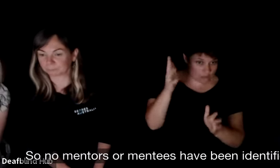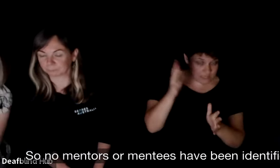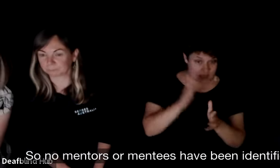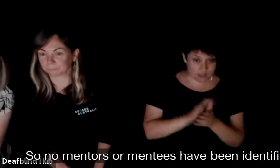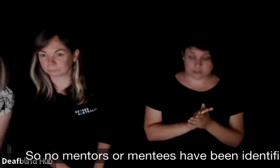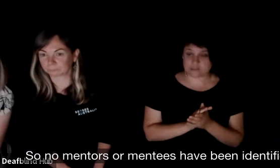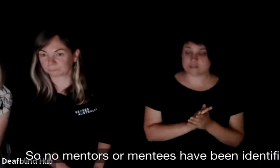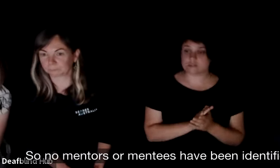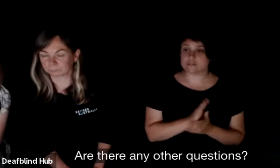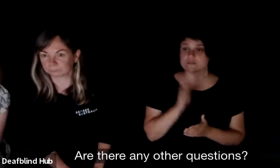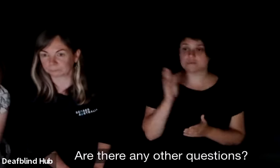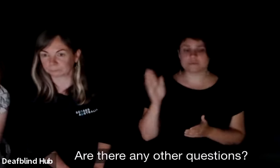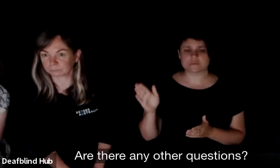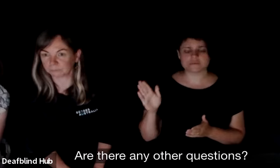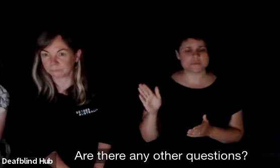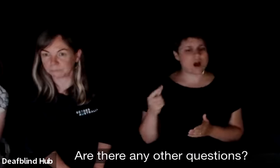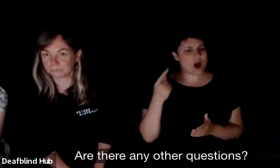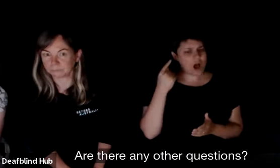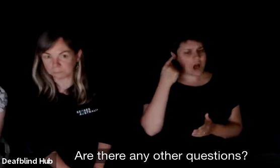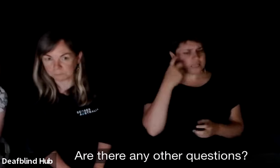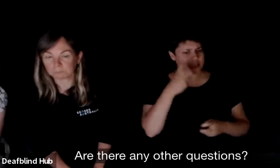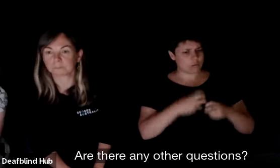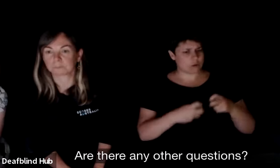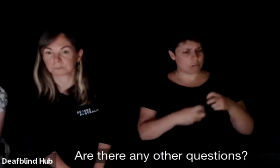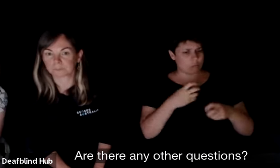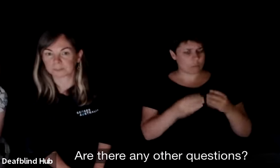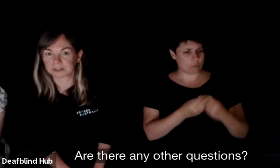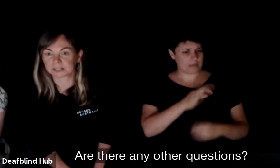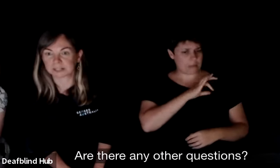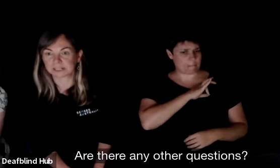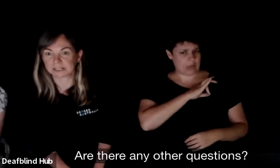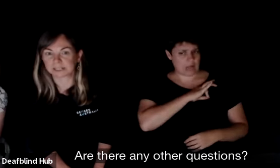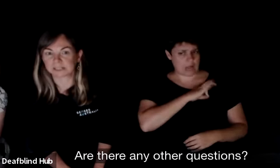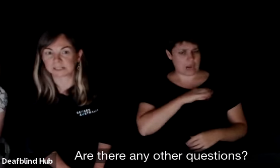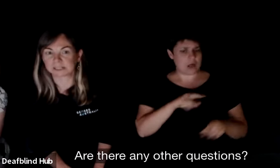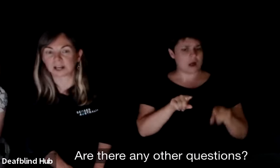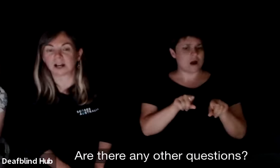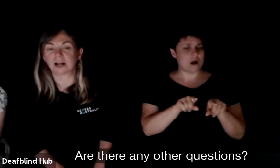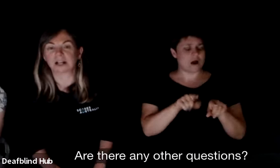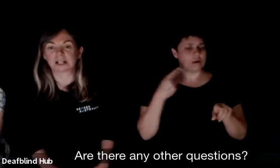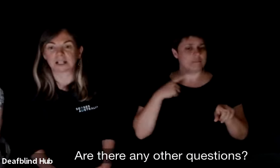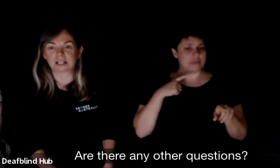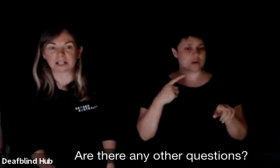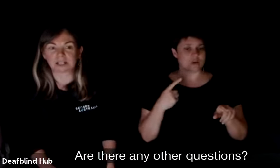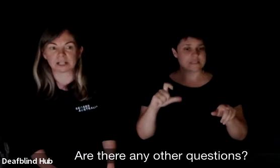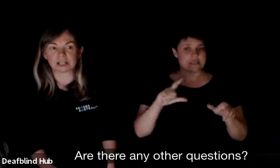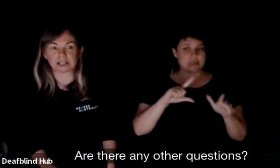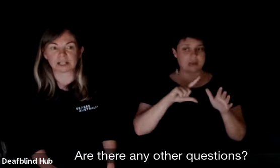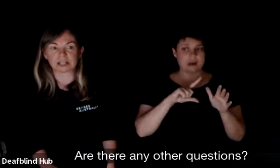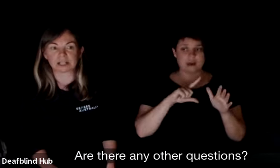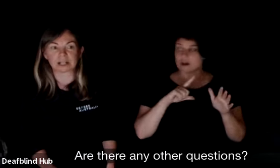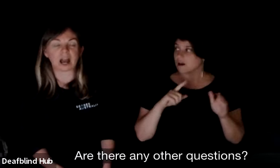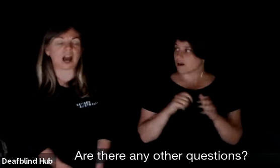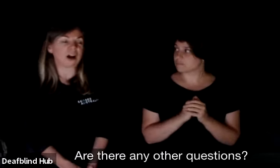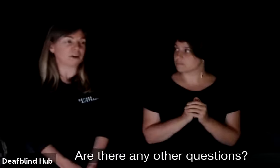I think there was an issue when Paola was on, because Kara's made the comment, the Terp's just speaking, but she